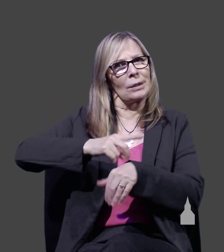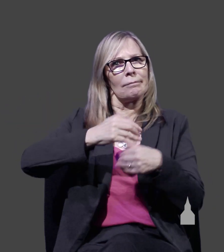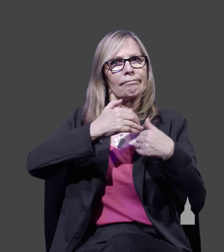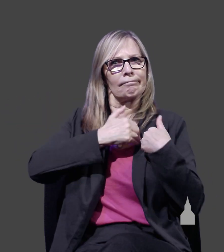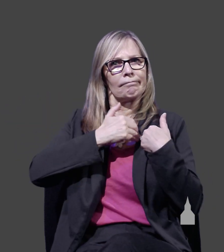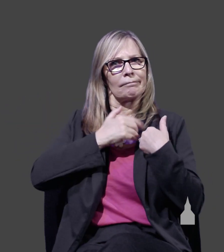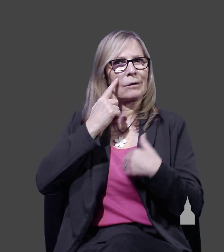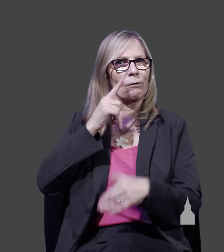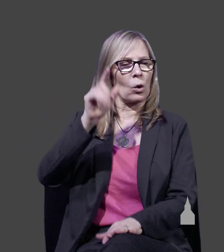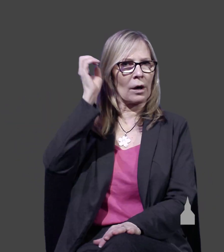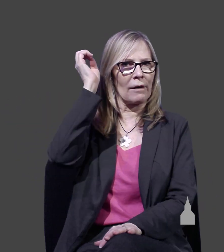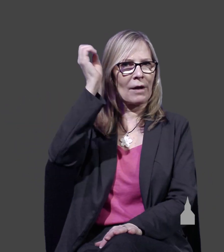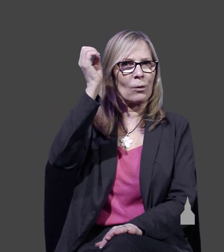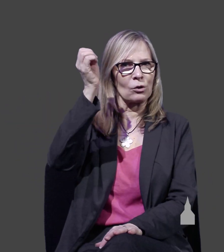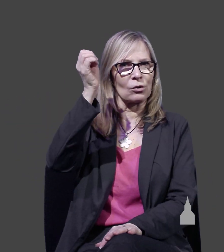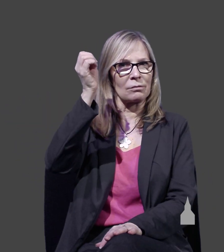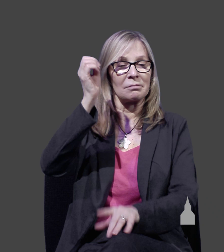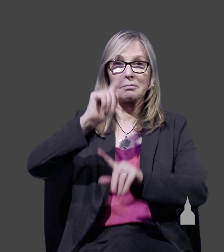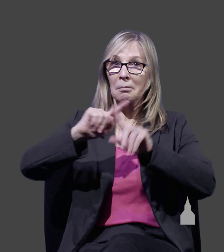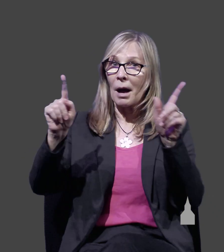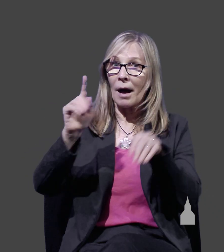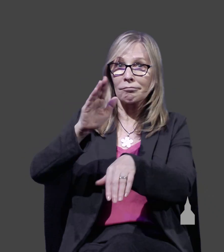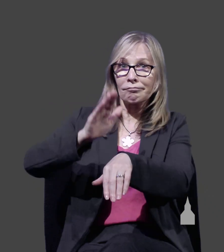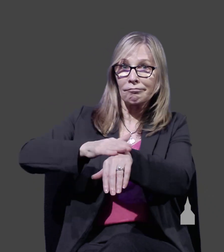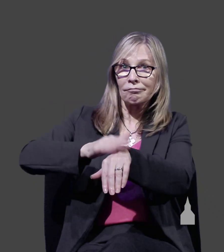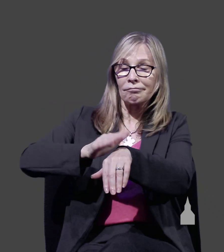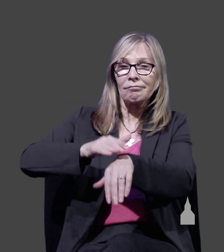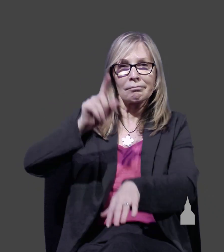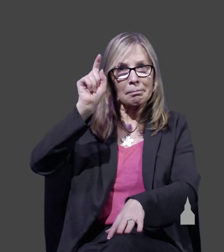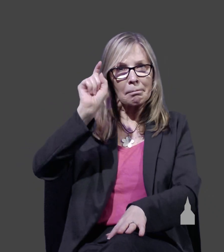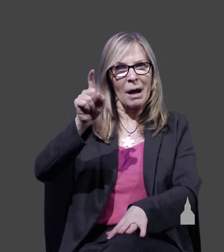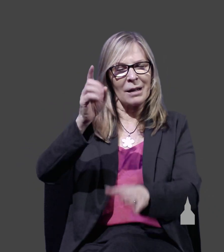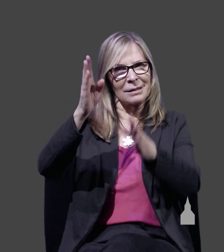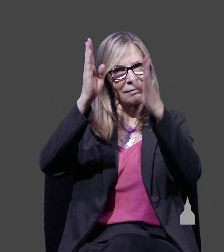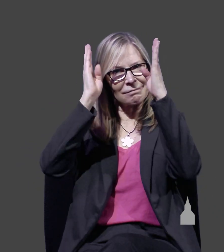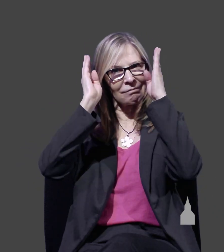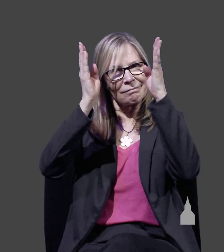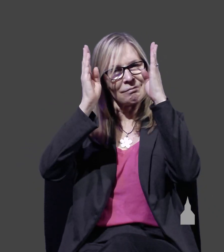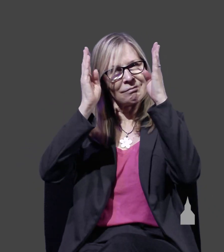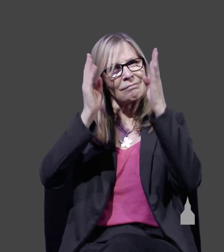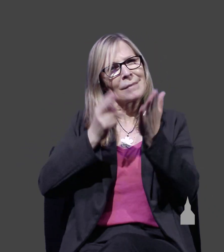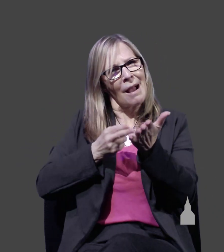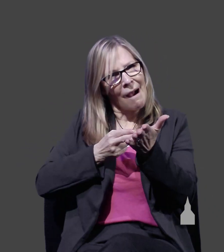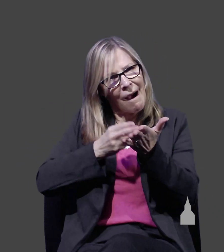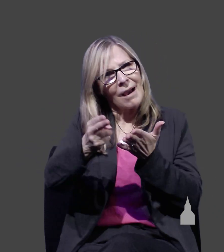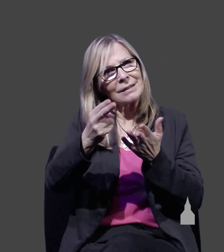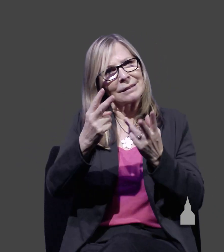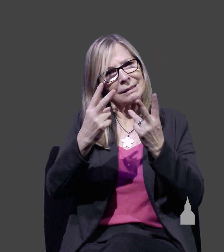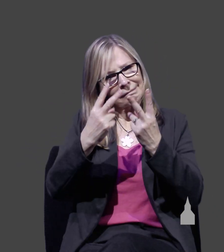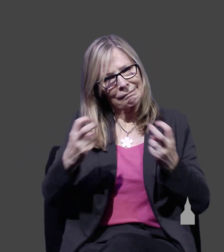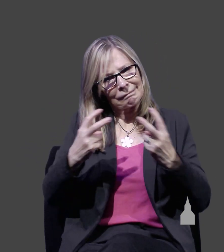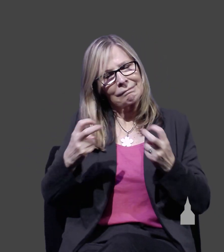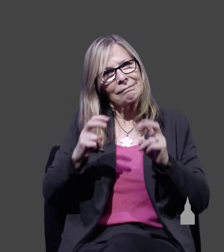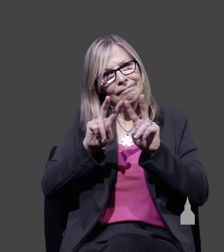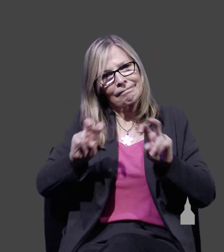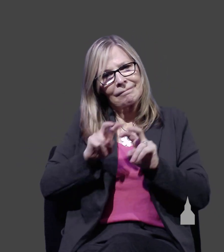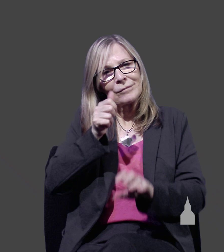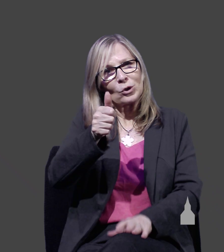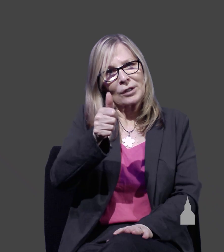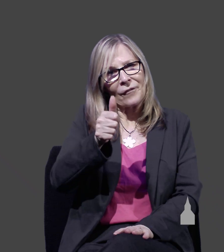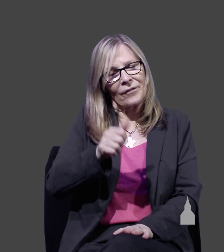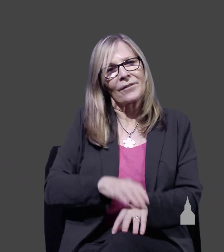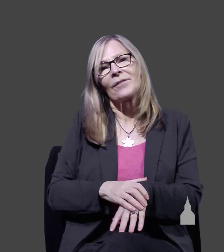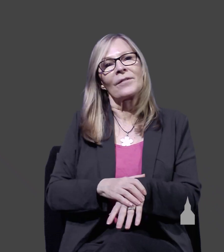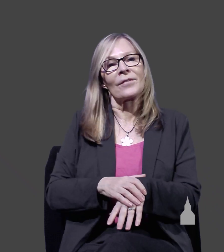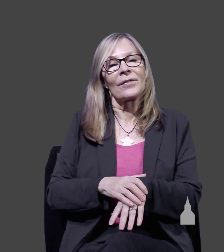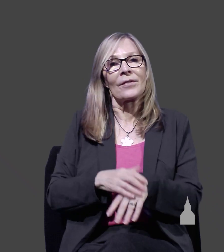But I do want to warn you, you need to pay close attention to what is being said and honestly evaluate yourself. Because part of what I